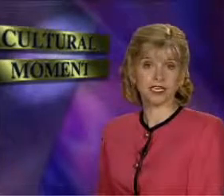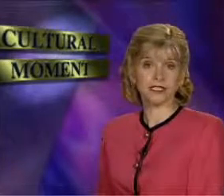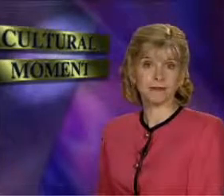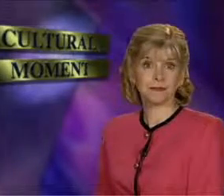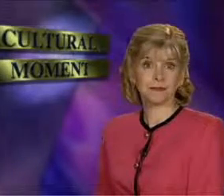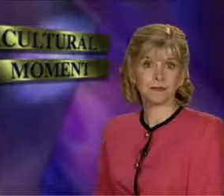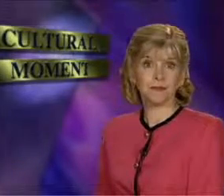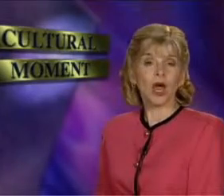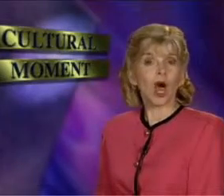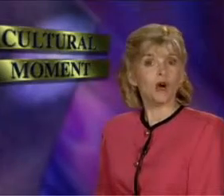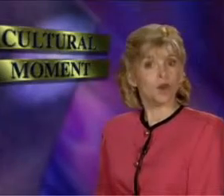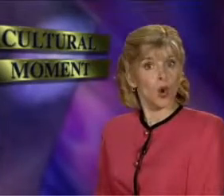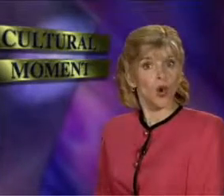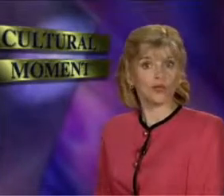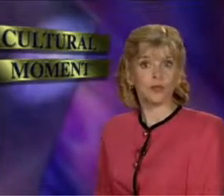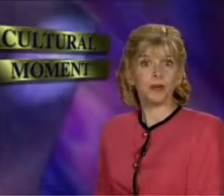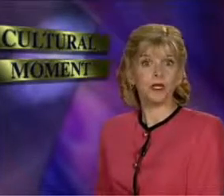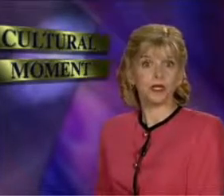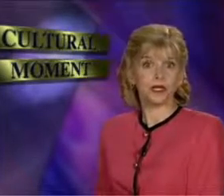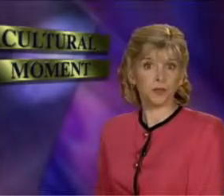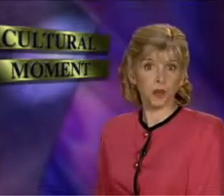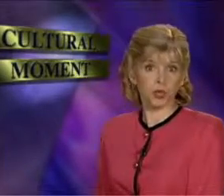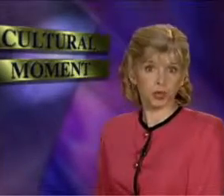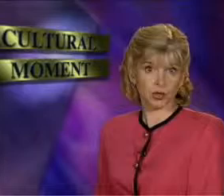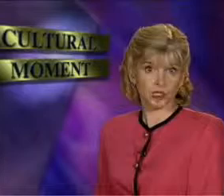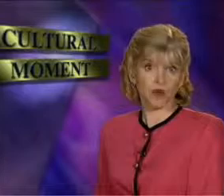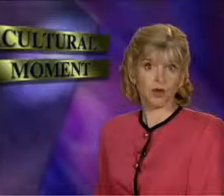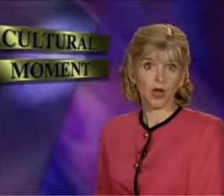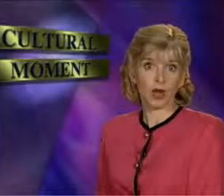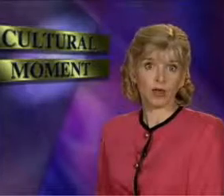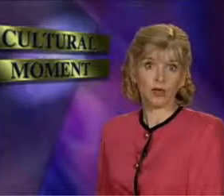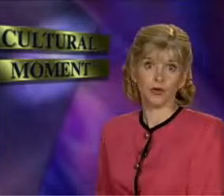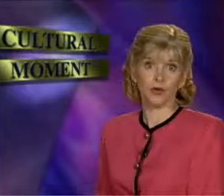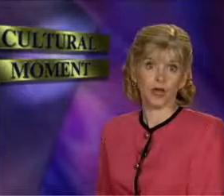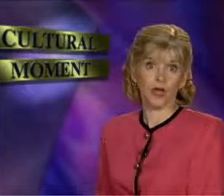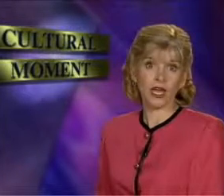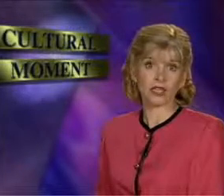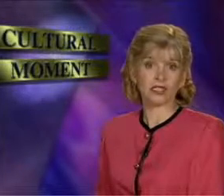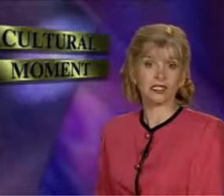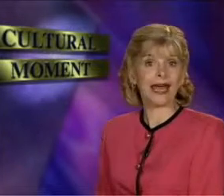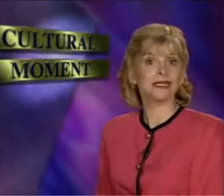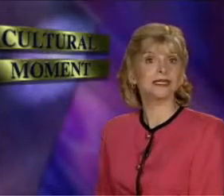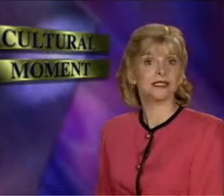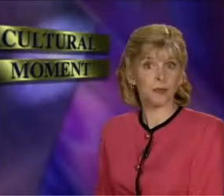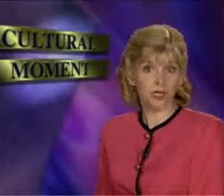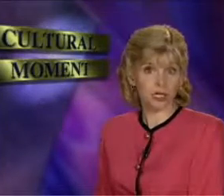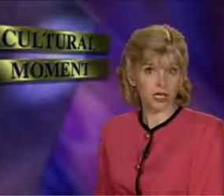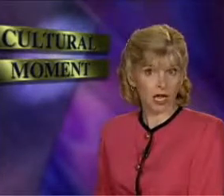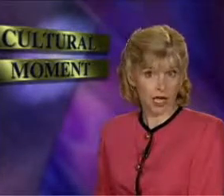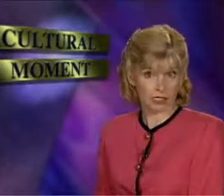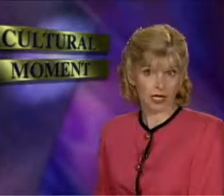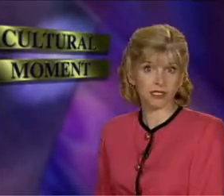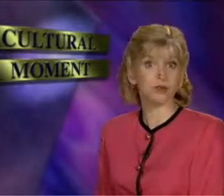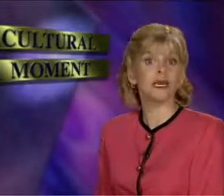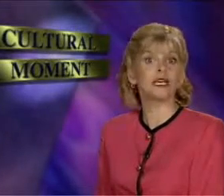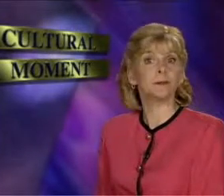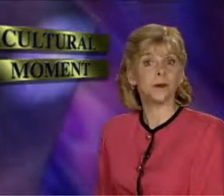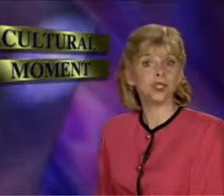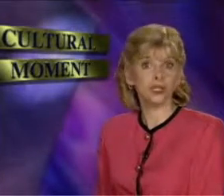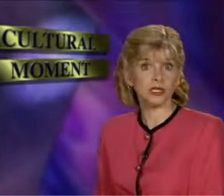it. Of course, repeated exposure to sign vocabulary variations and especially context make it much